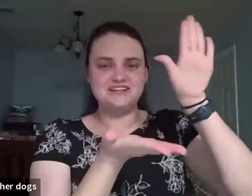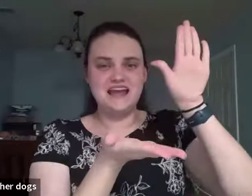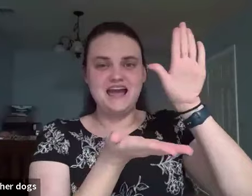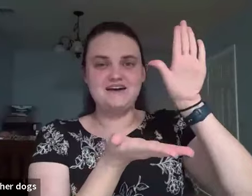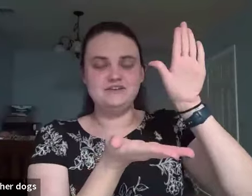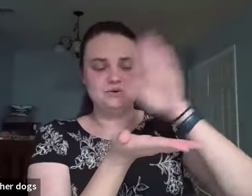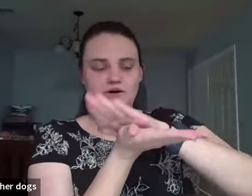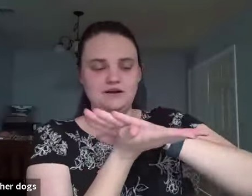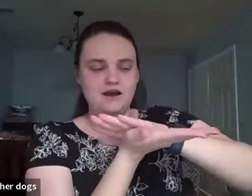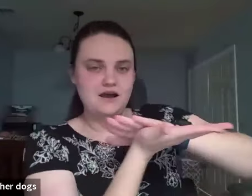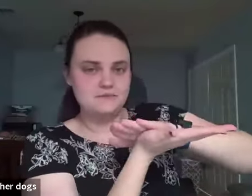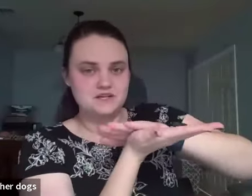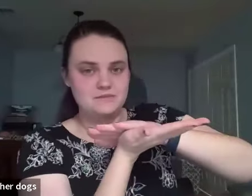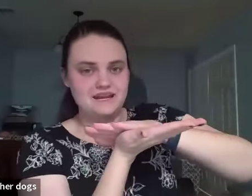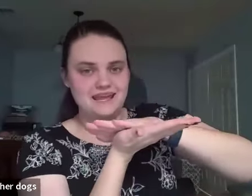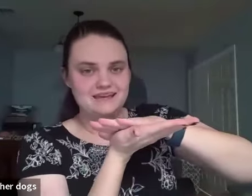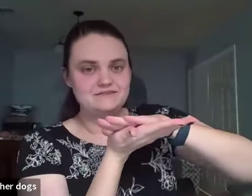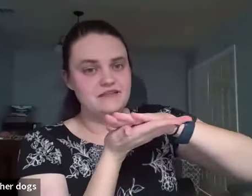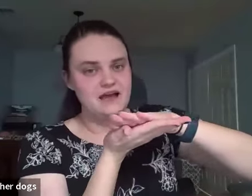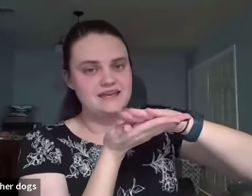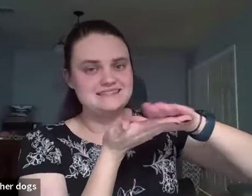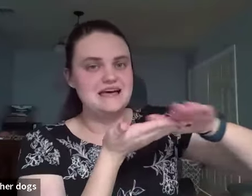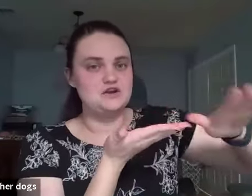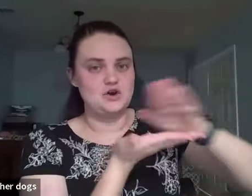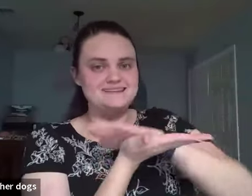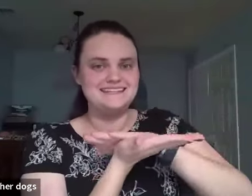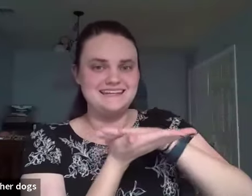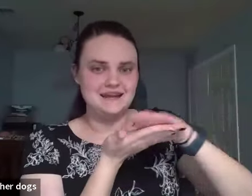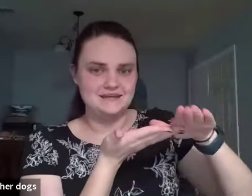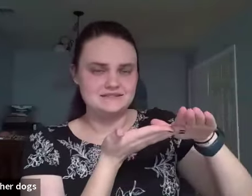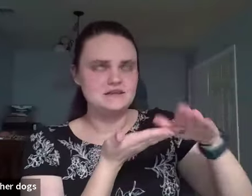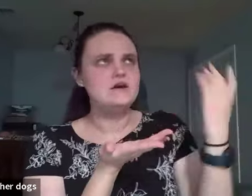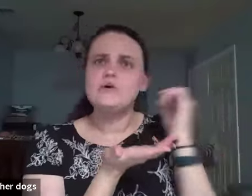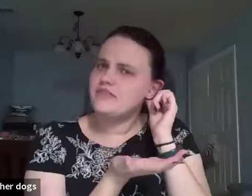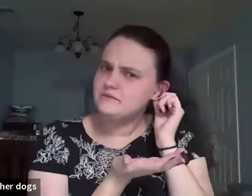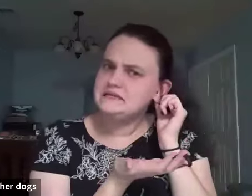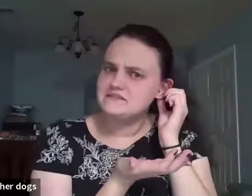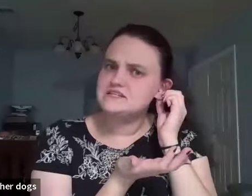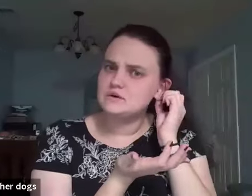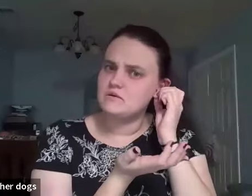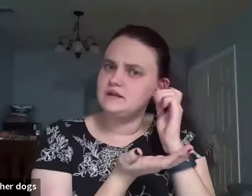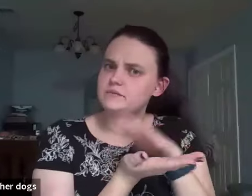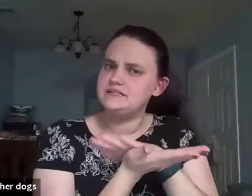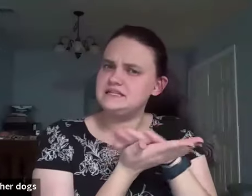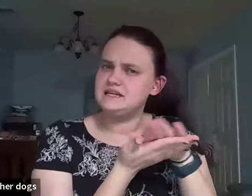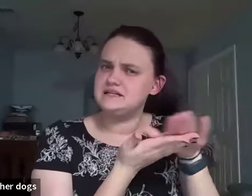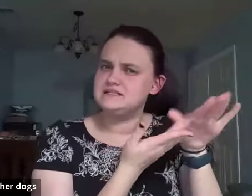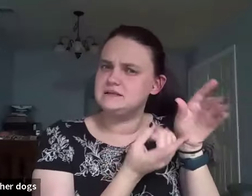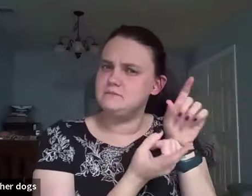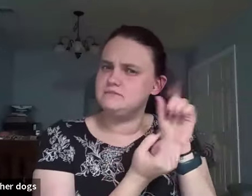gonna have your dominant hand flat and slide across. Nice. I think we did this one already when we did did